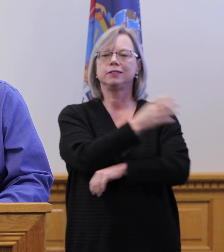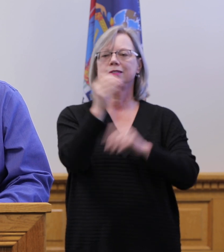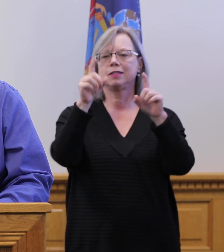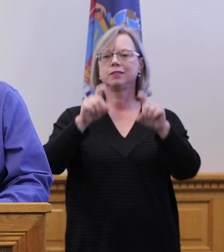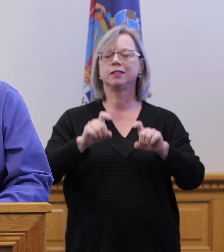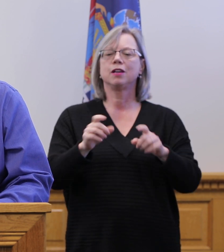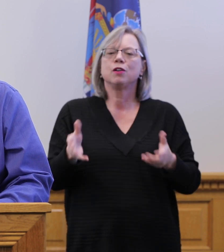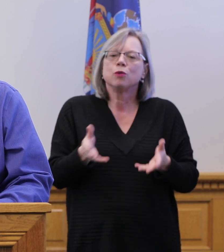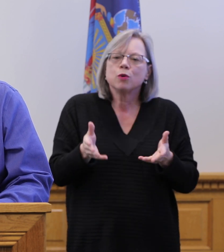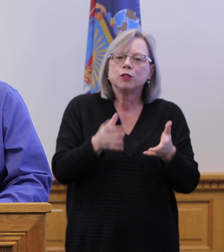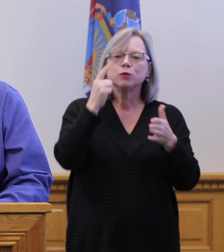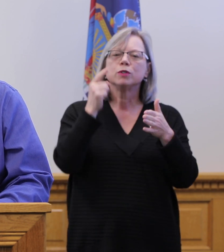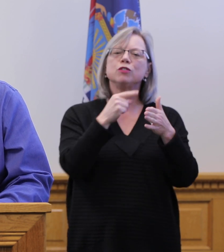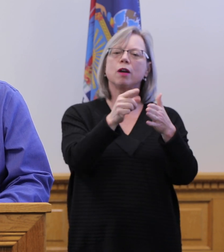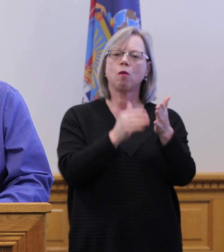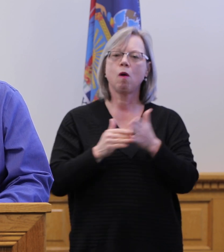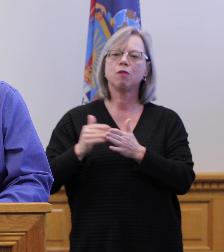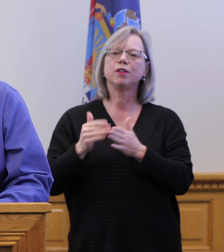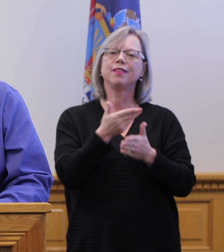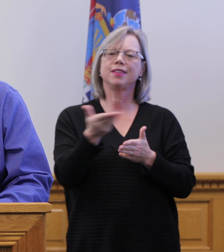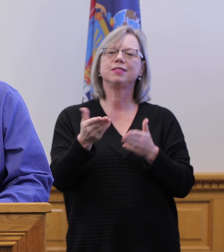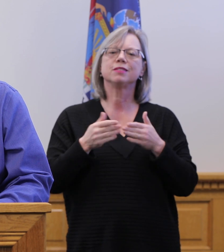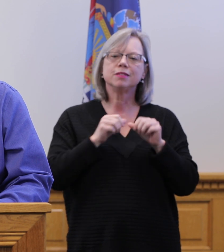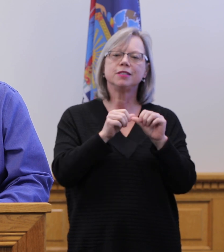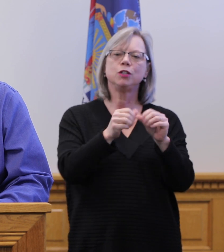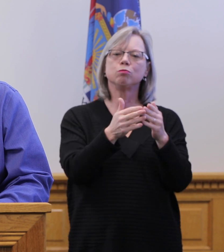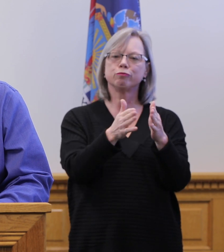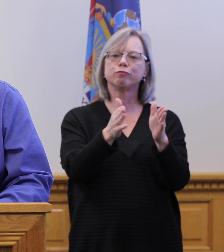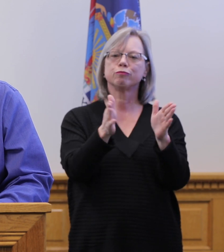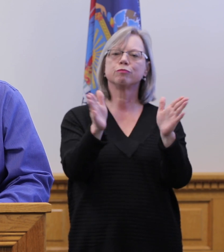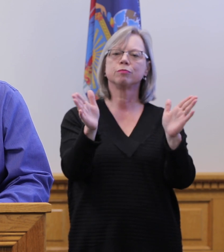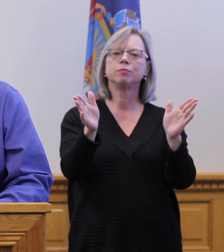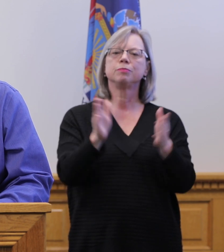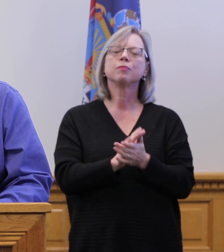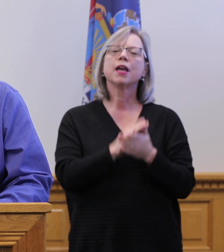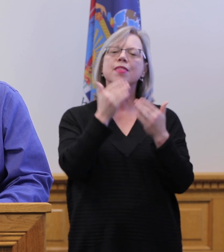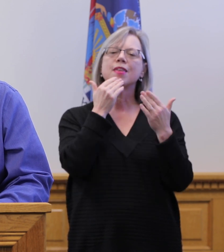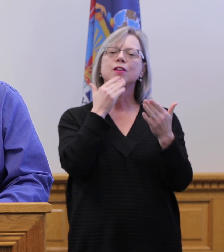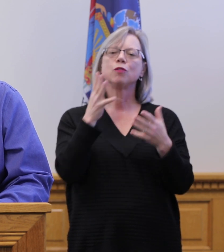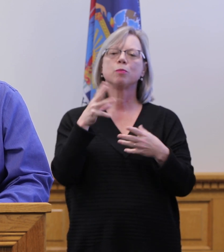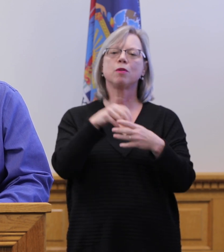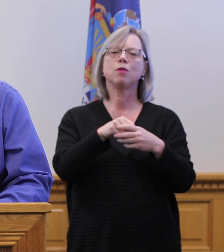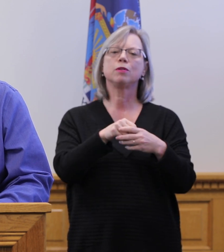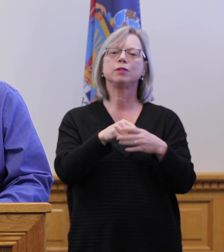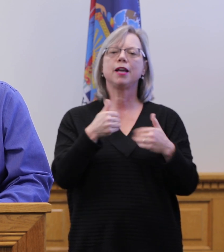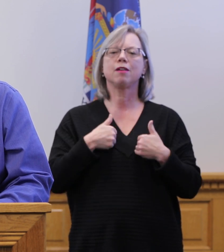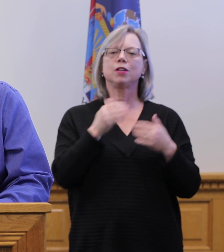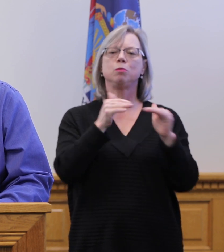I encourage you to check back frequently as things continue to open up. Thank you for doing your part to keep